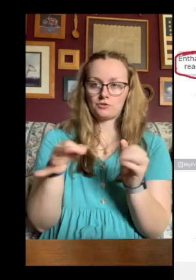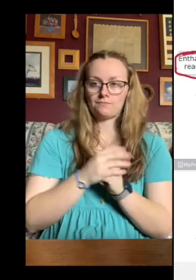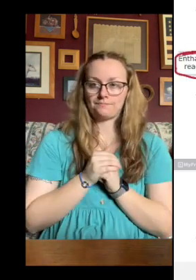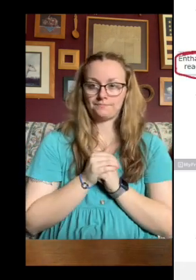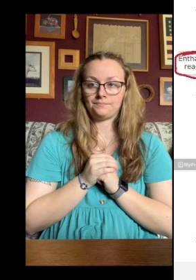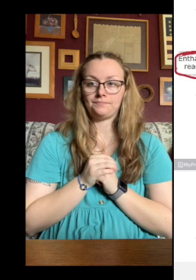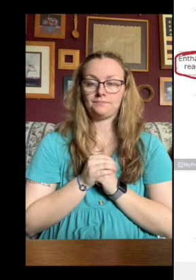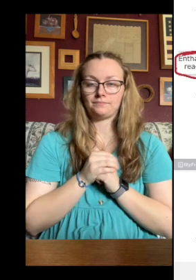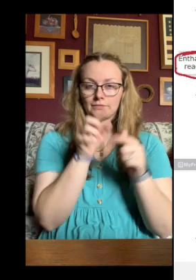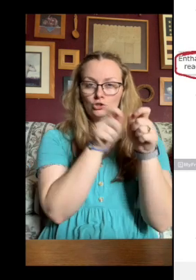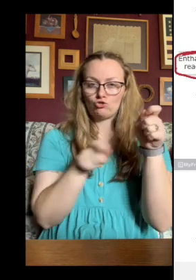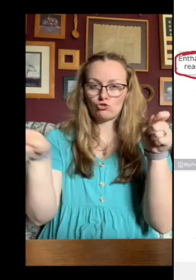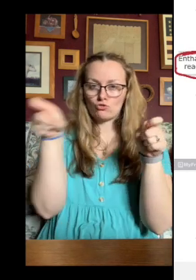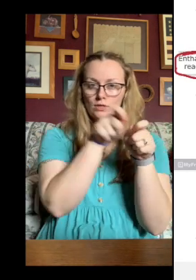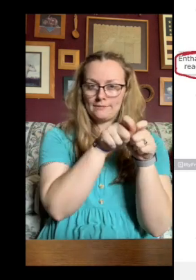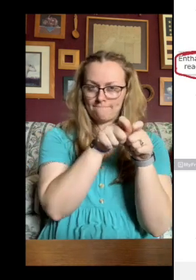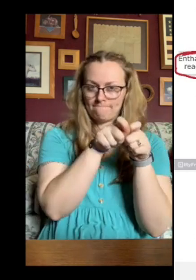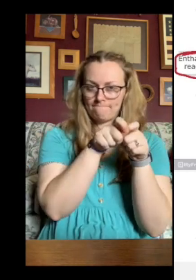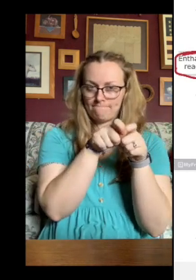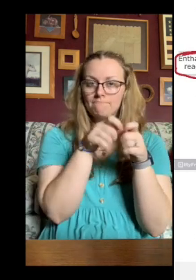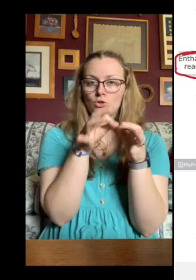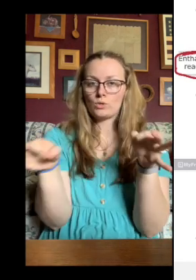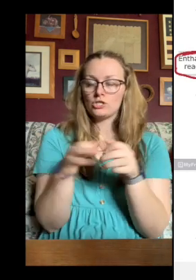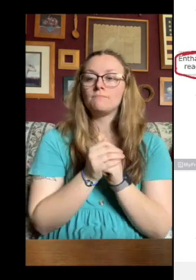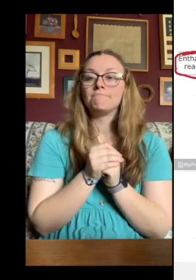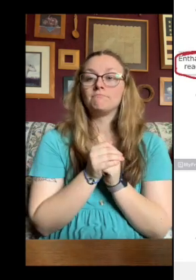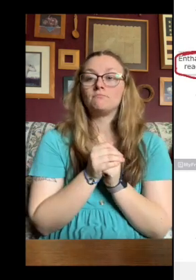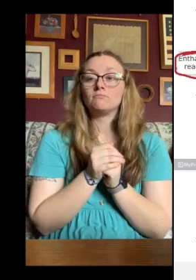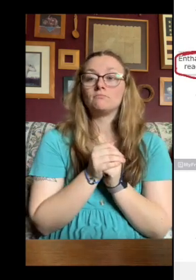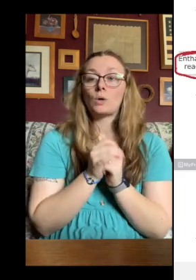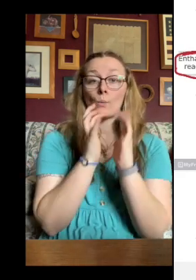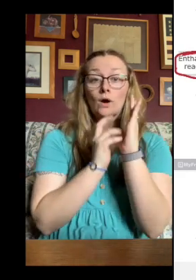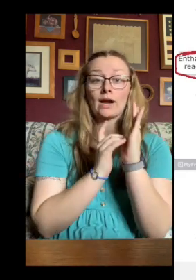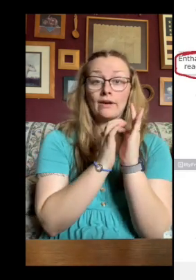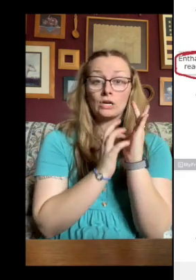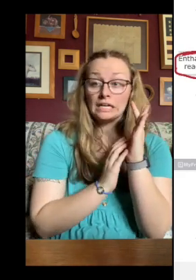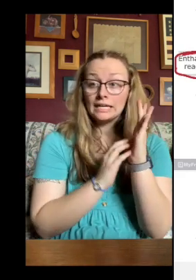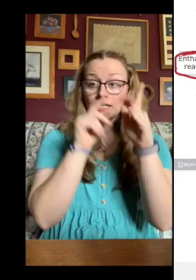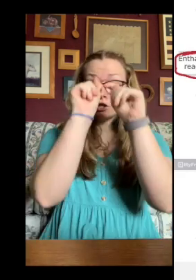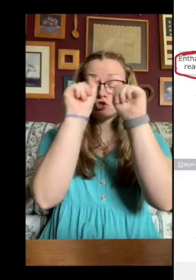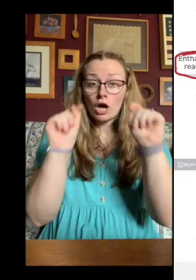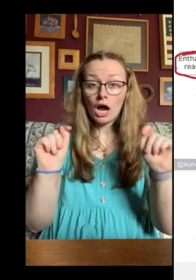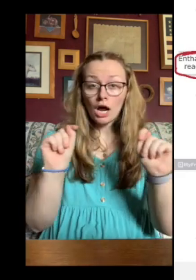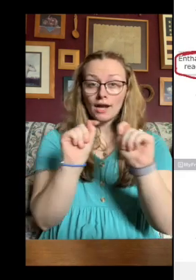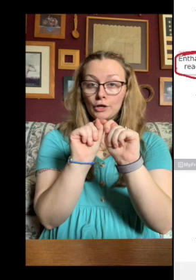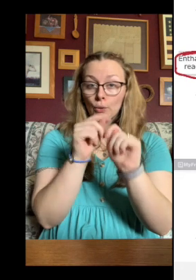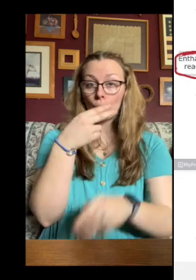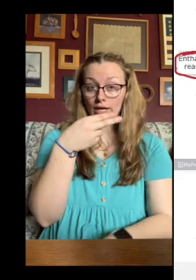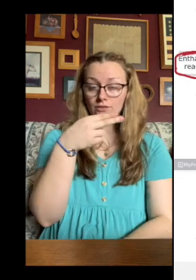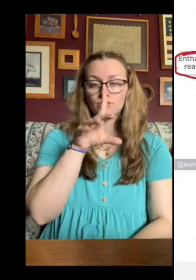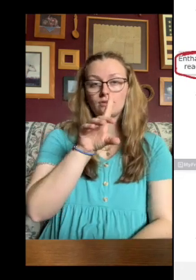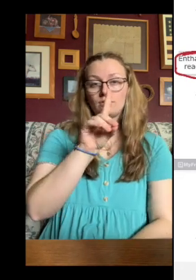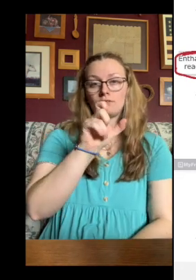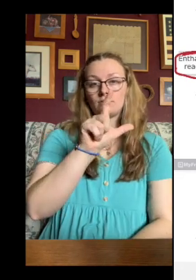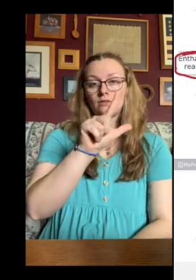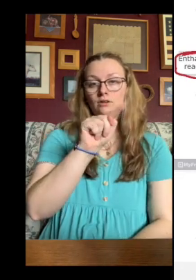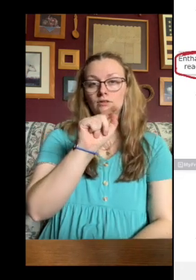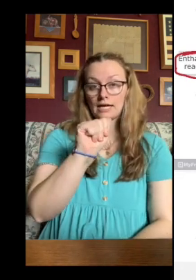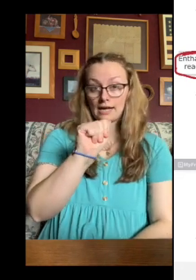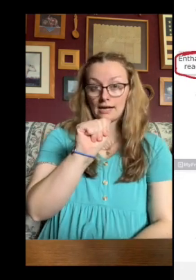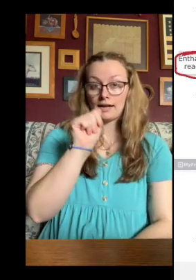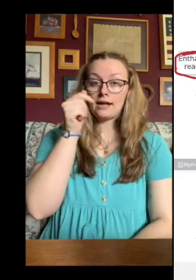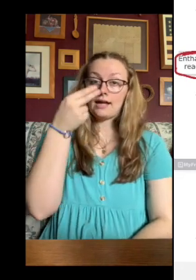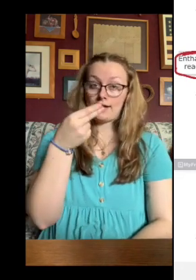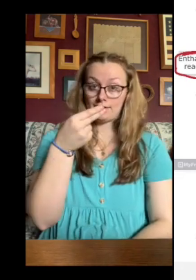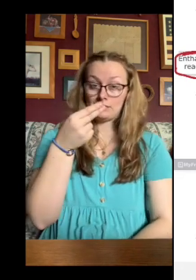Okay. What we're calculating is the triangle H, the delta H, which we call change in